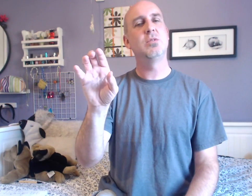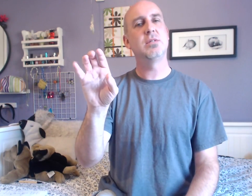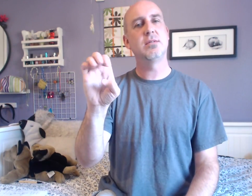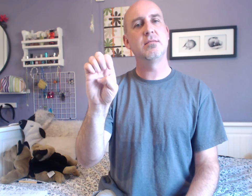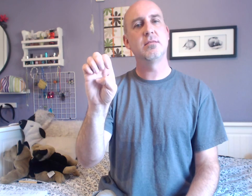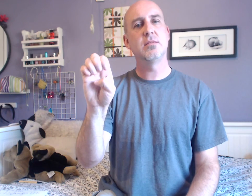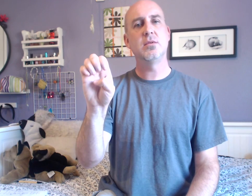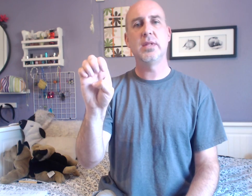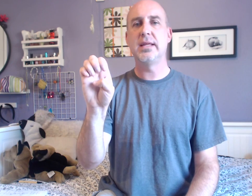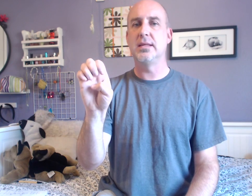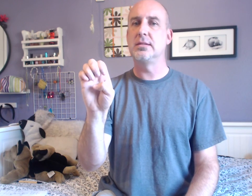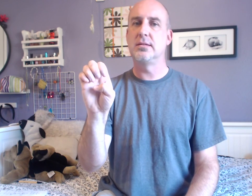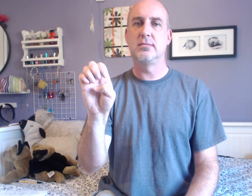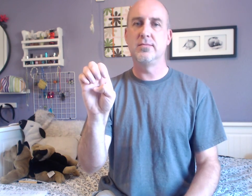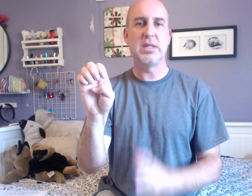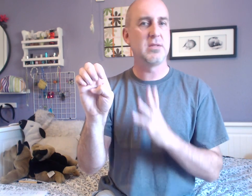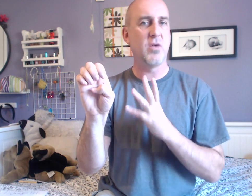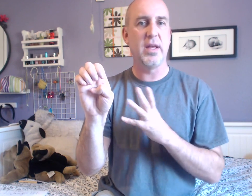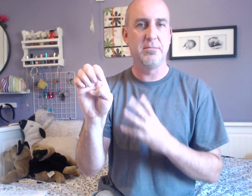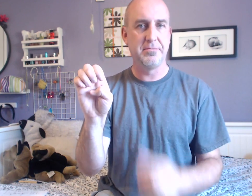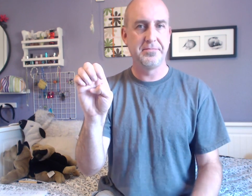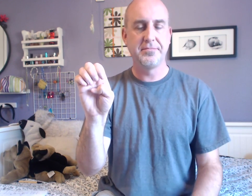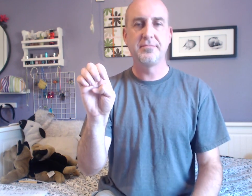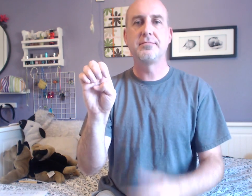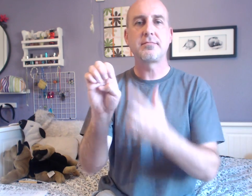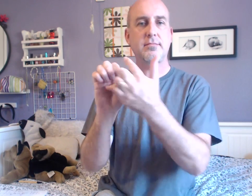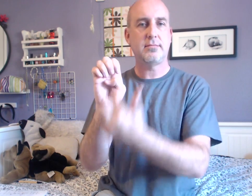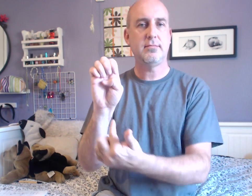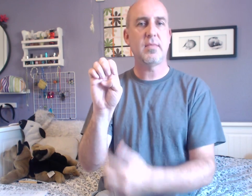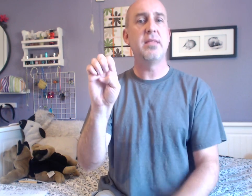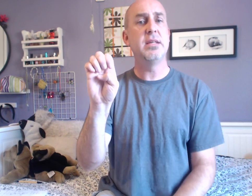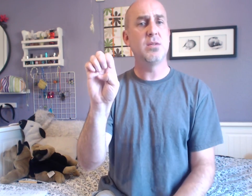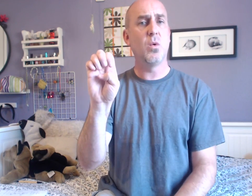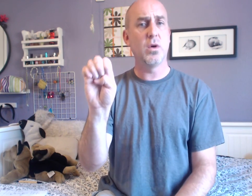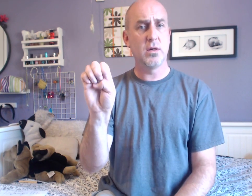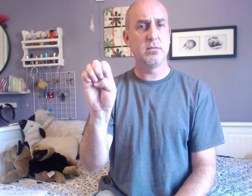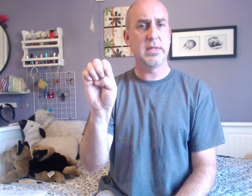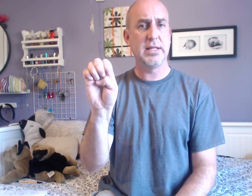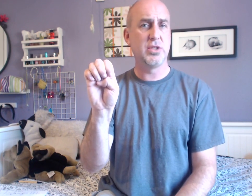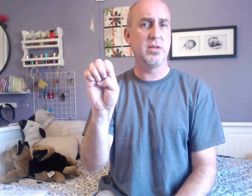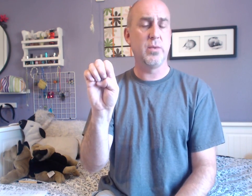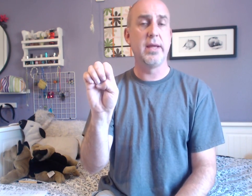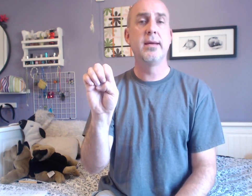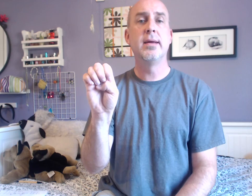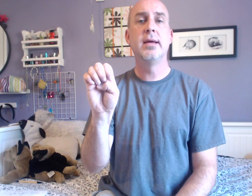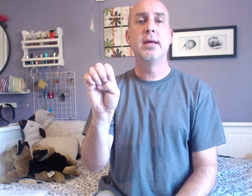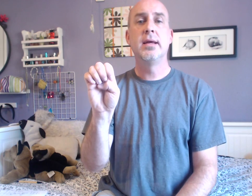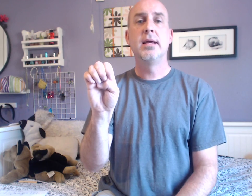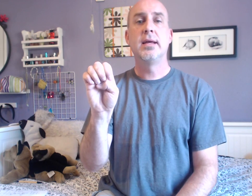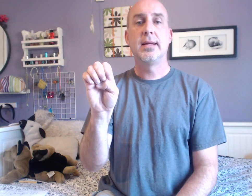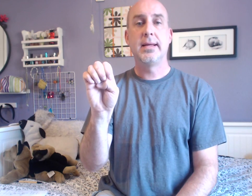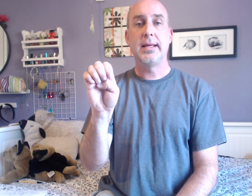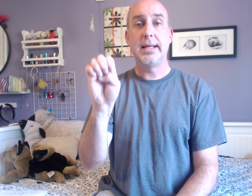just do it like this. That's fine. This or touch, either way.